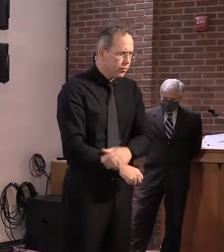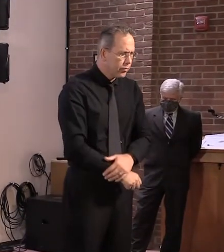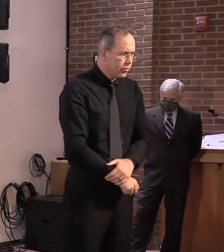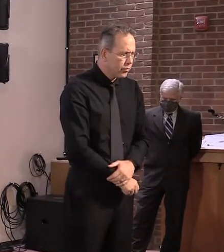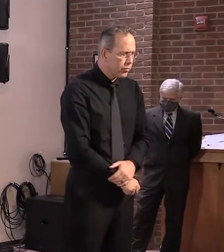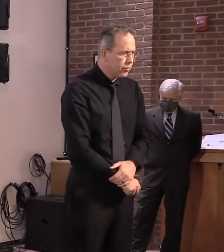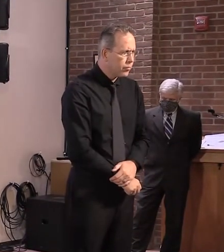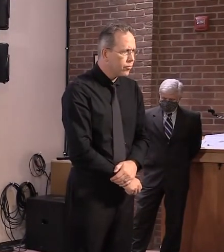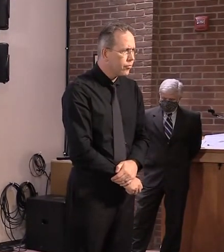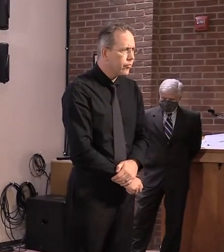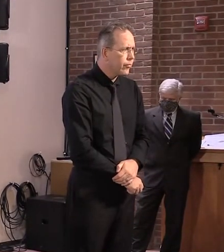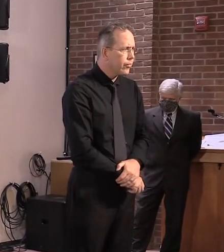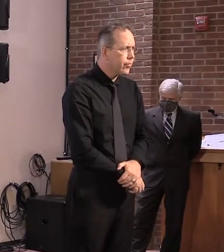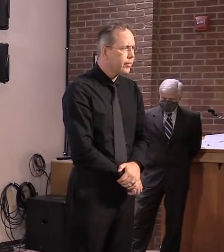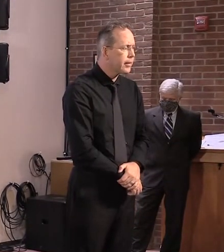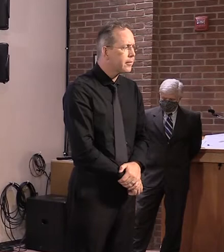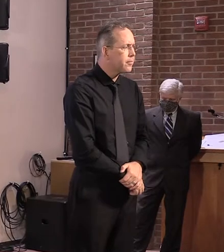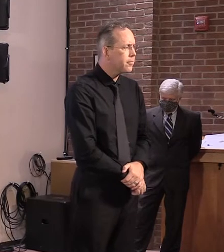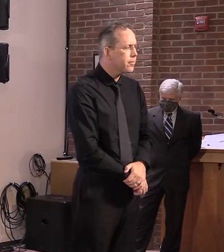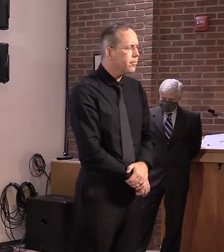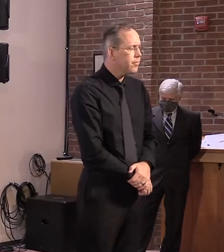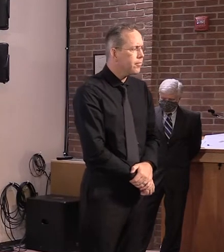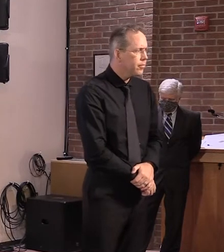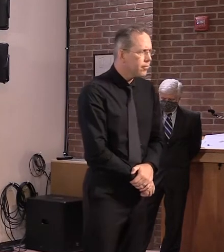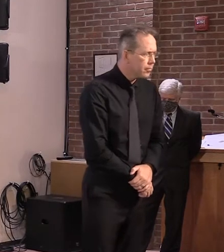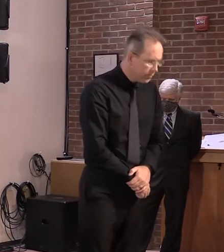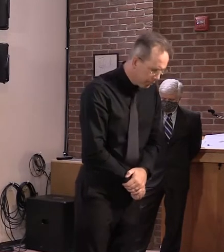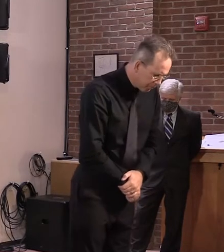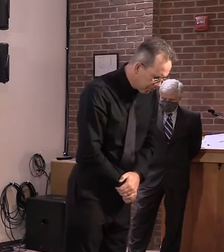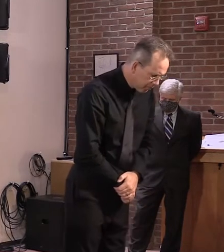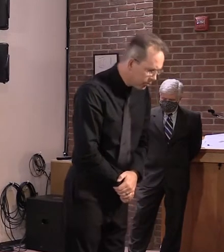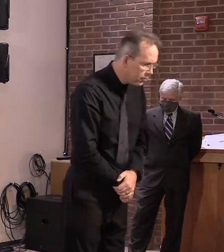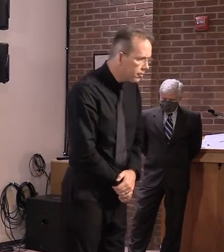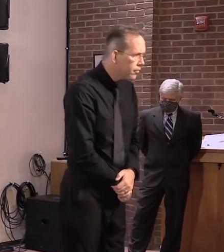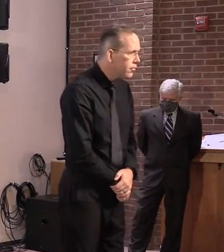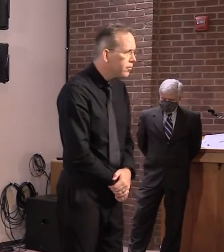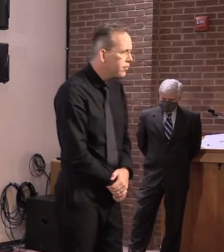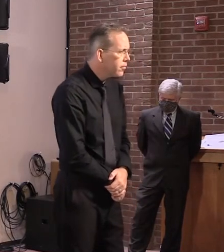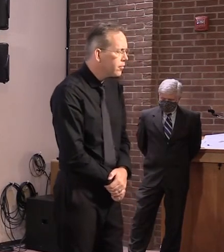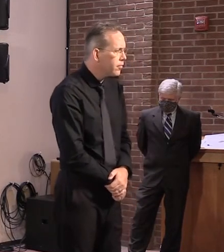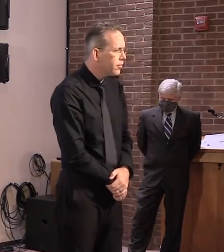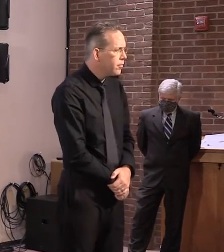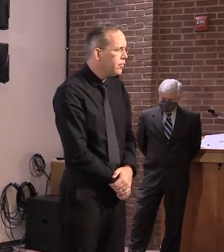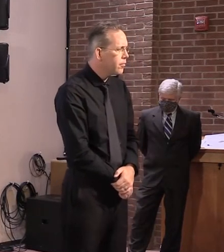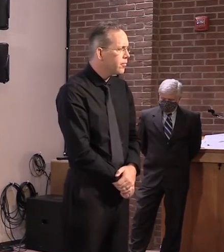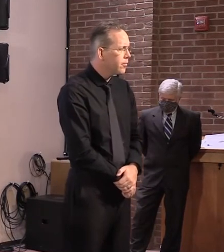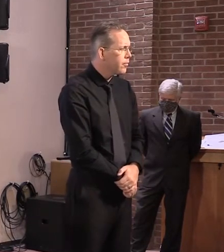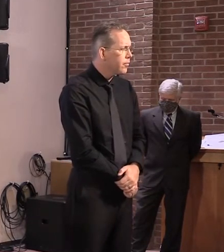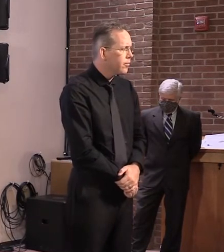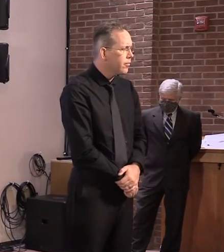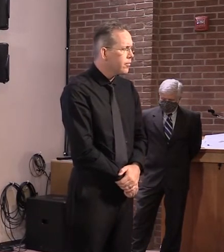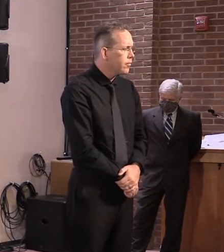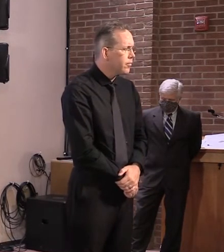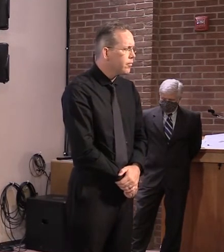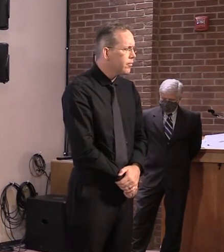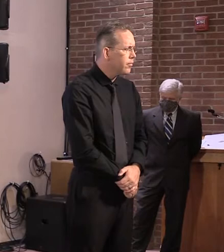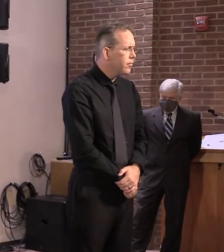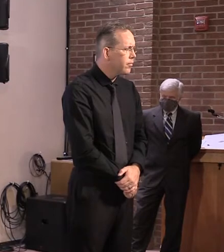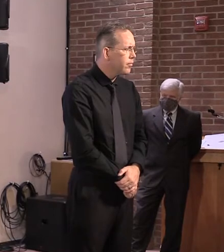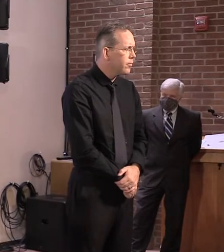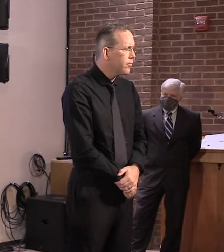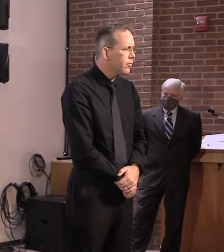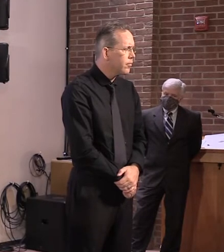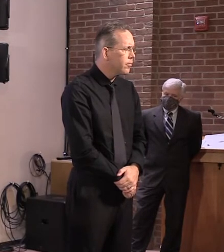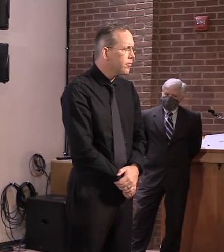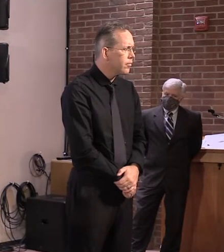Hi, we had a reader write in to ask, you know, what is the status of commercial testing in Vermont?